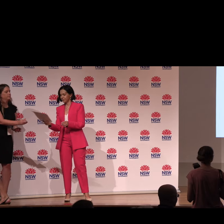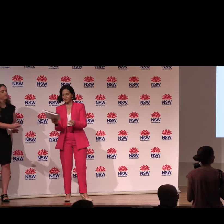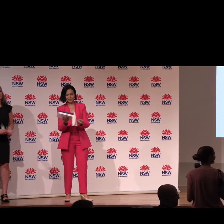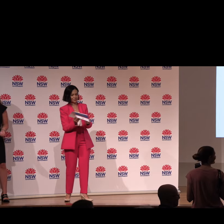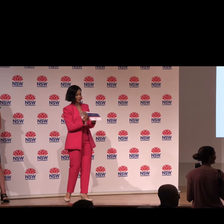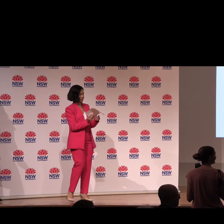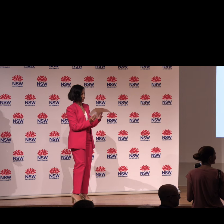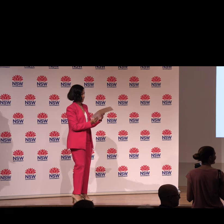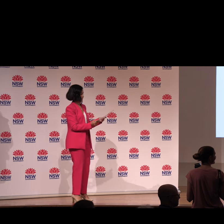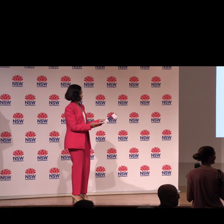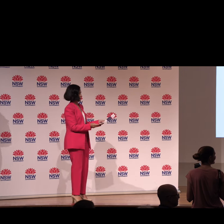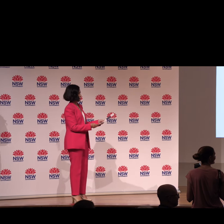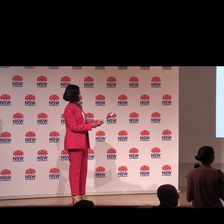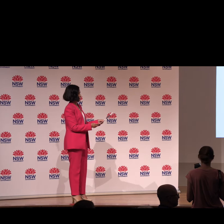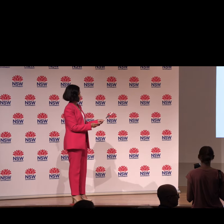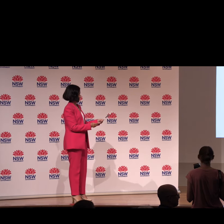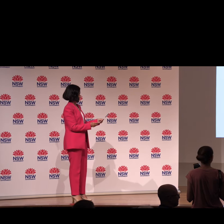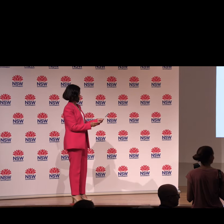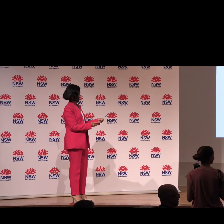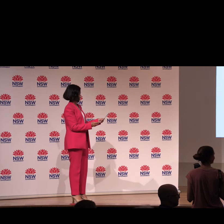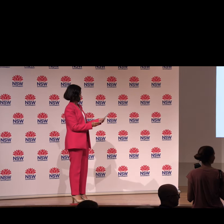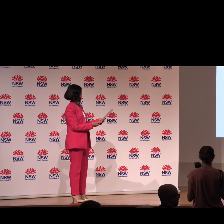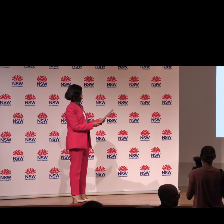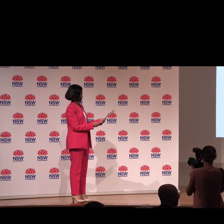Joshua Tamar, St. Charbel's College.